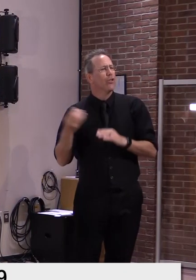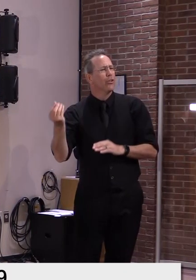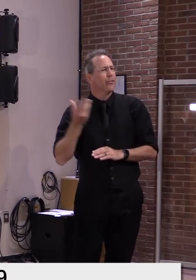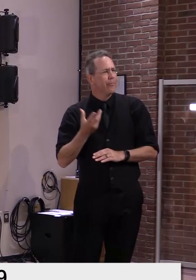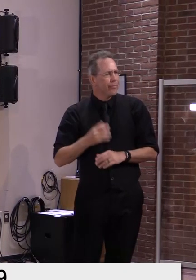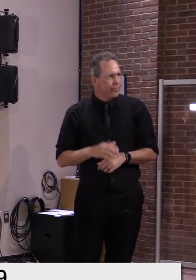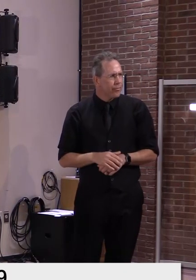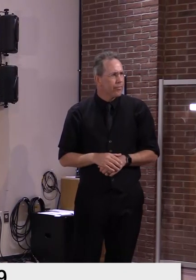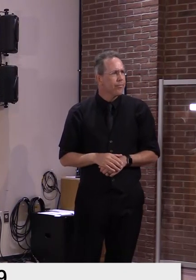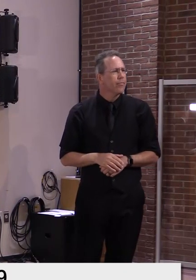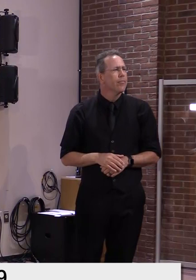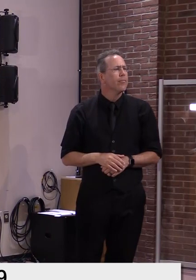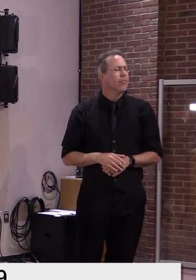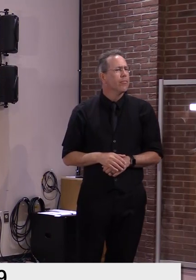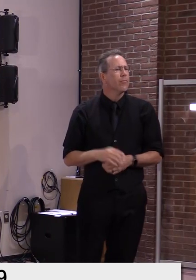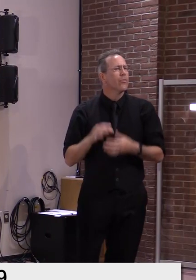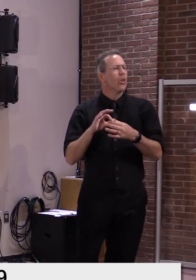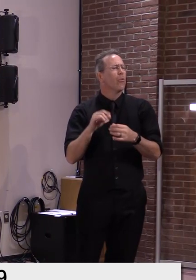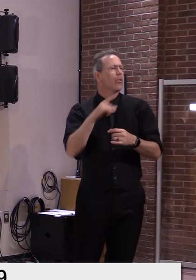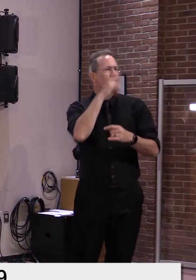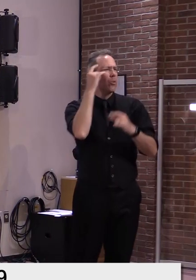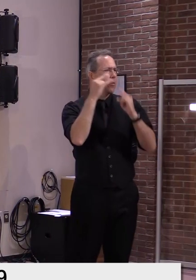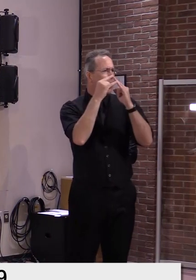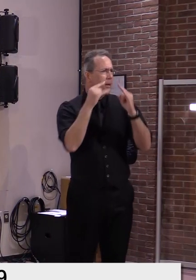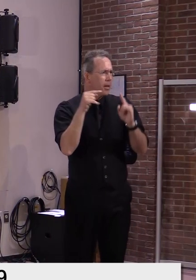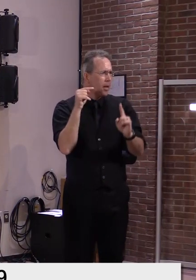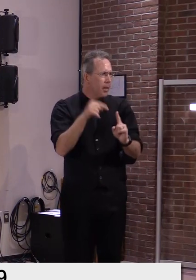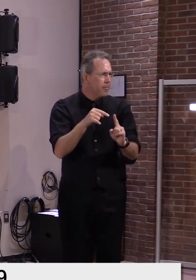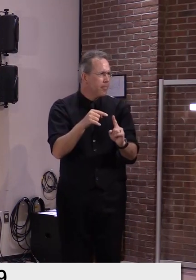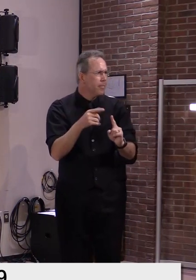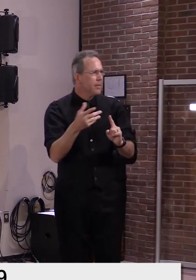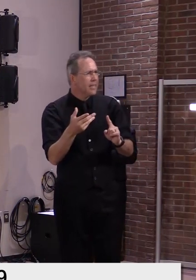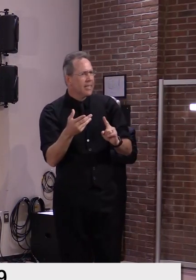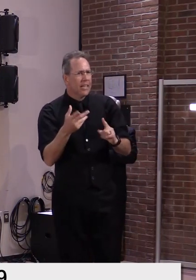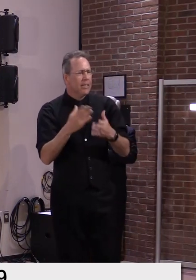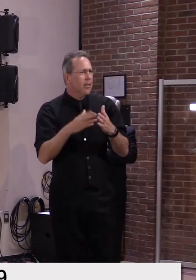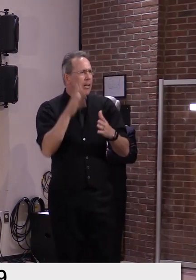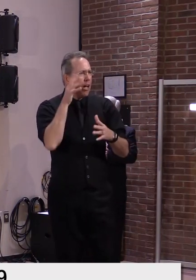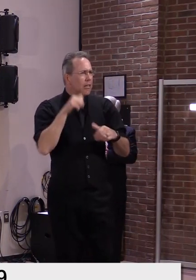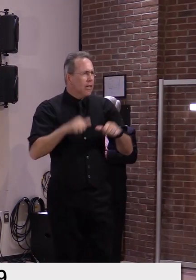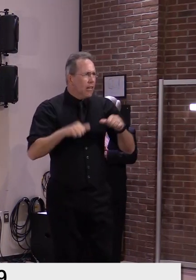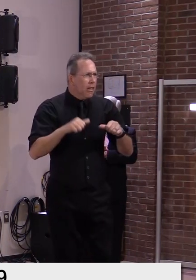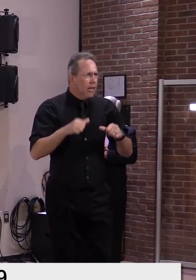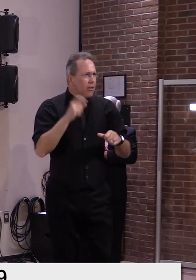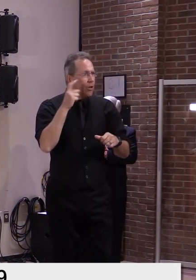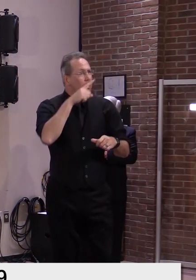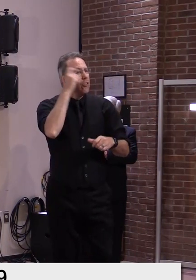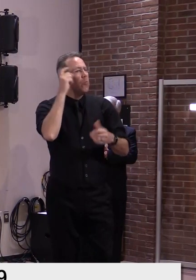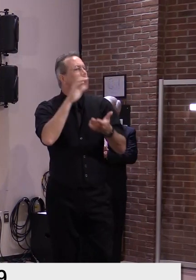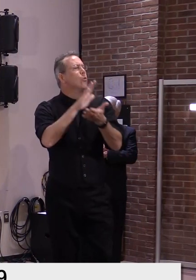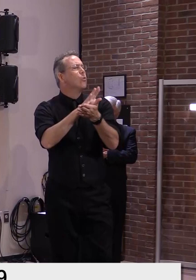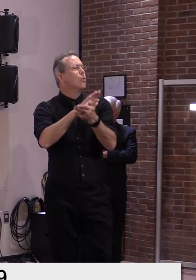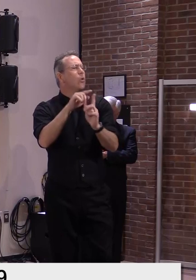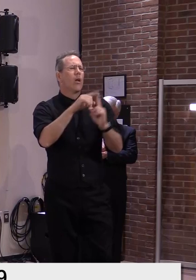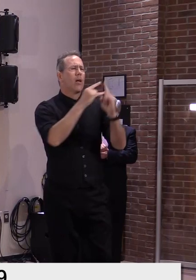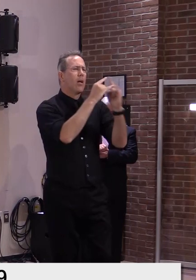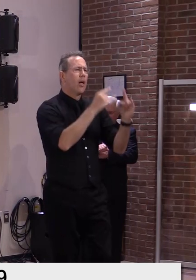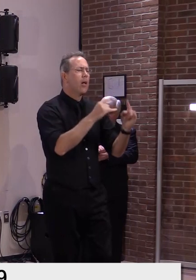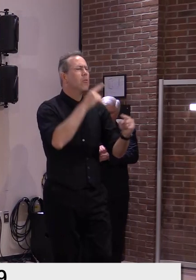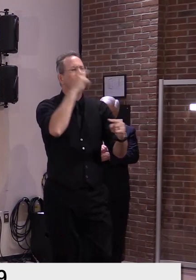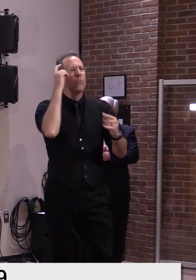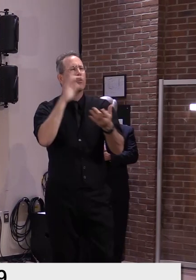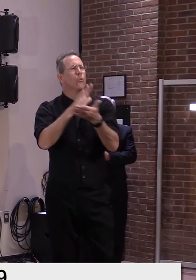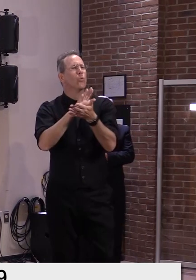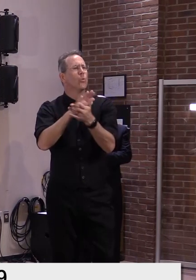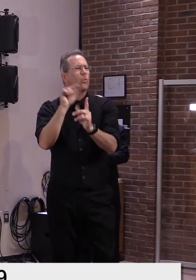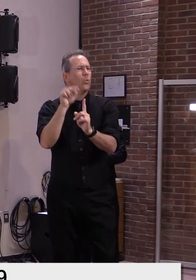and the benefits of going versus not going. Just curious from Governor Scott and then maybe Secretary French and